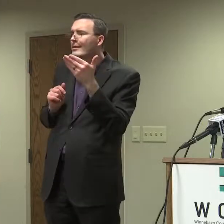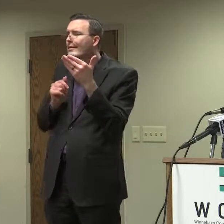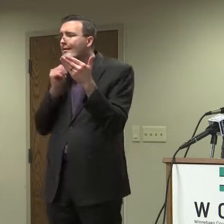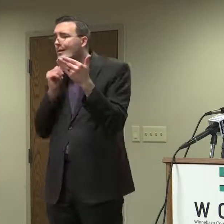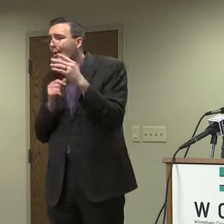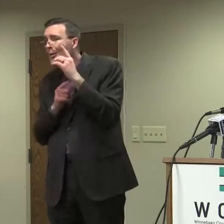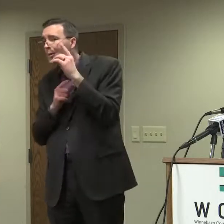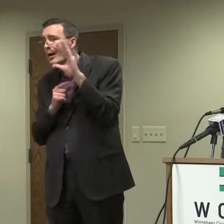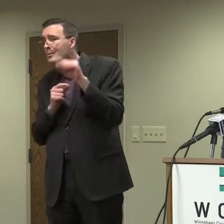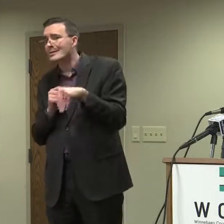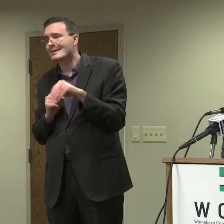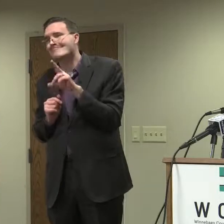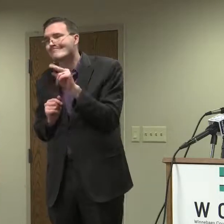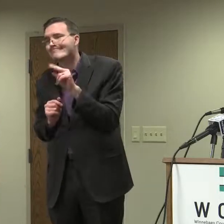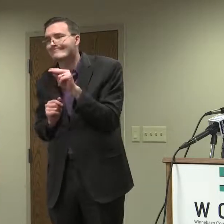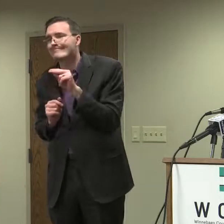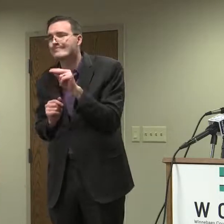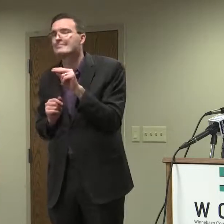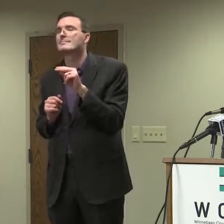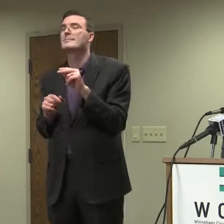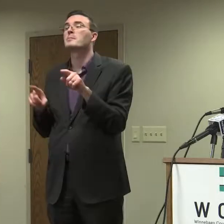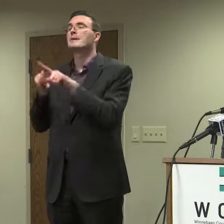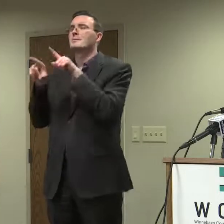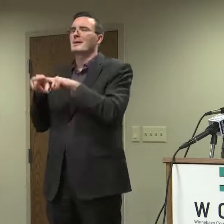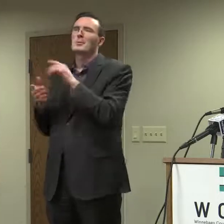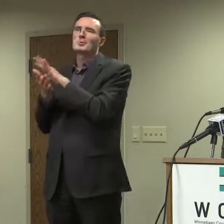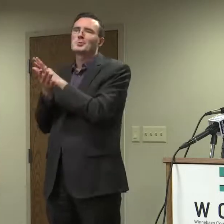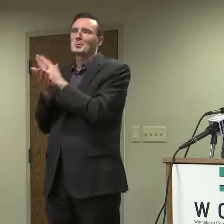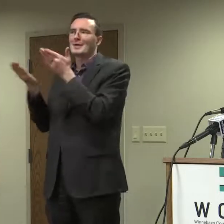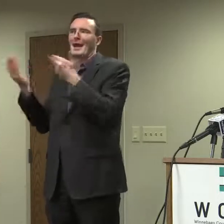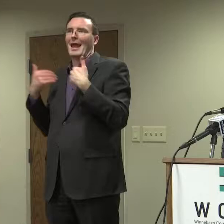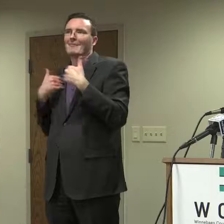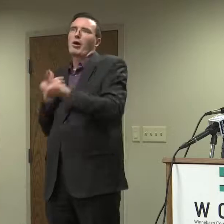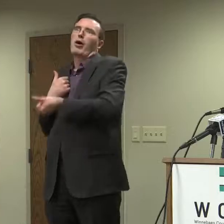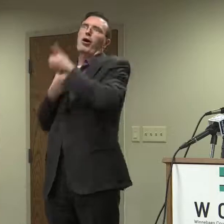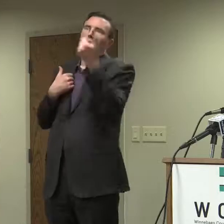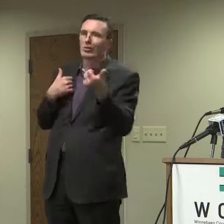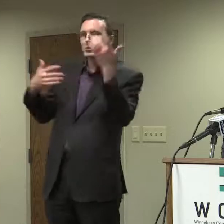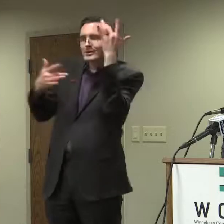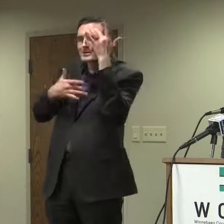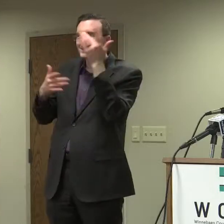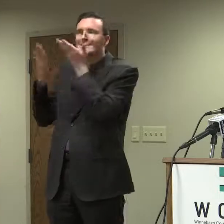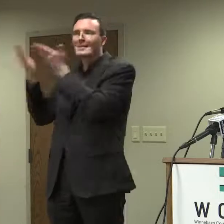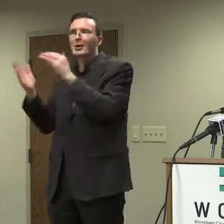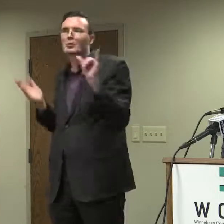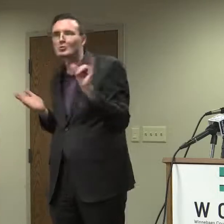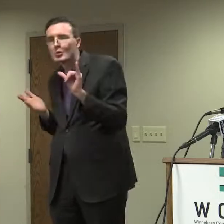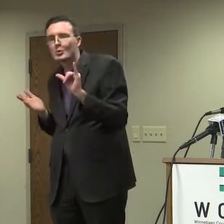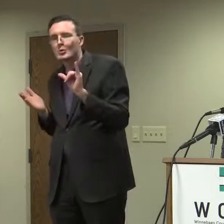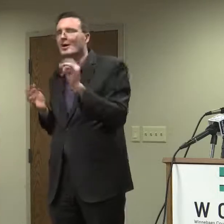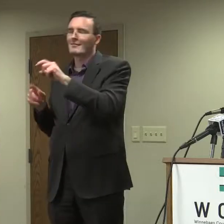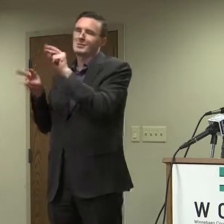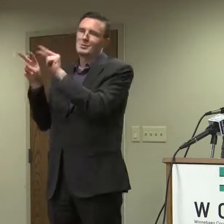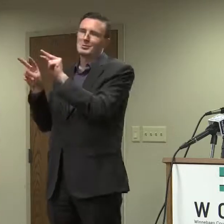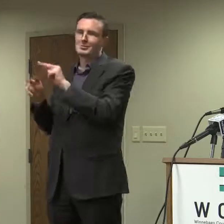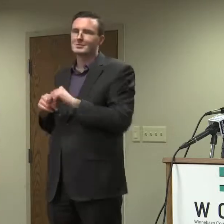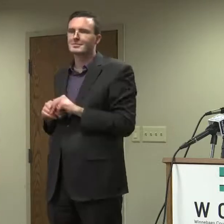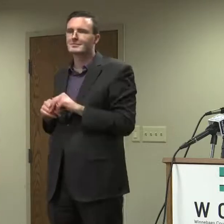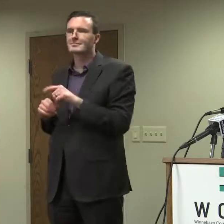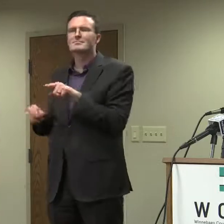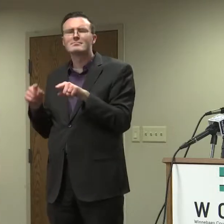Plus, we have other kinds of things that go on in schools, as you know, as infectious diseases as well. So did RPS start